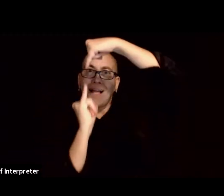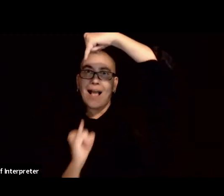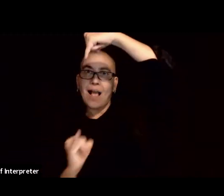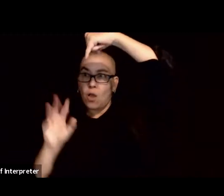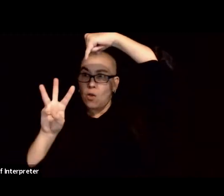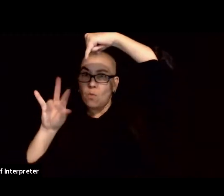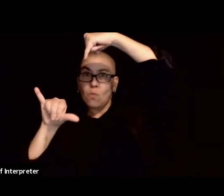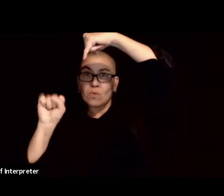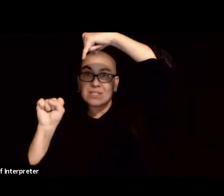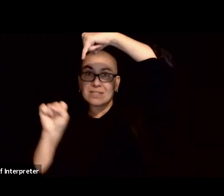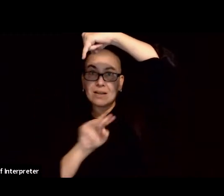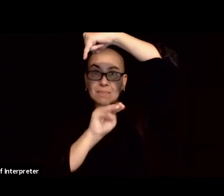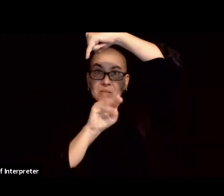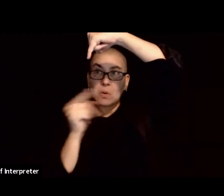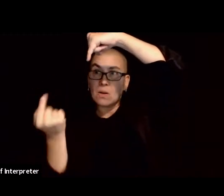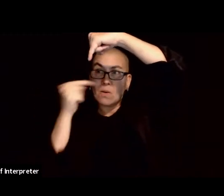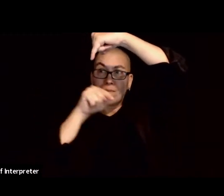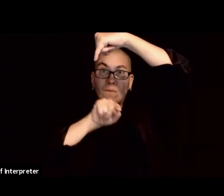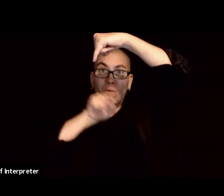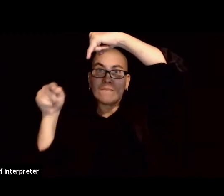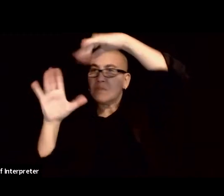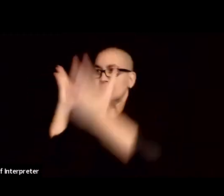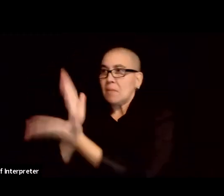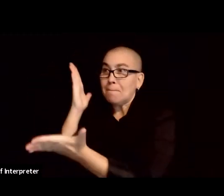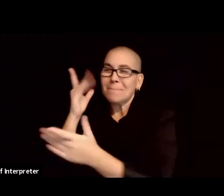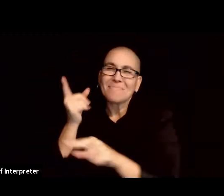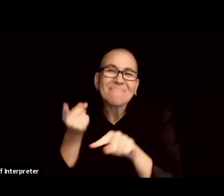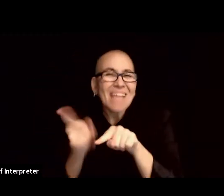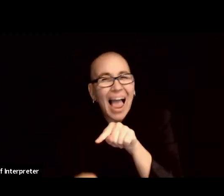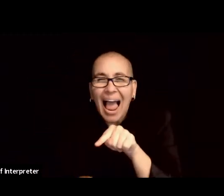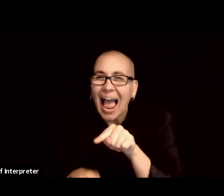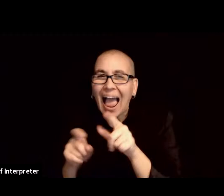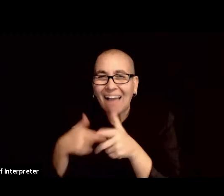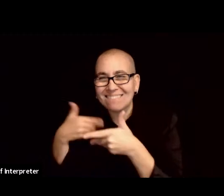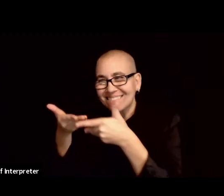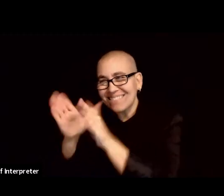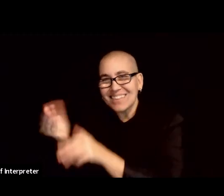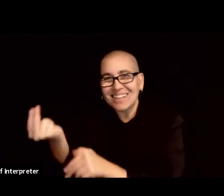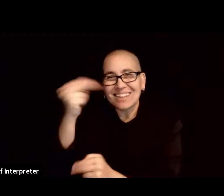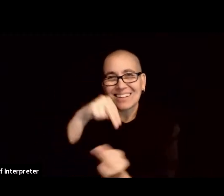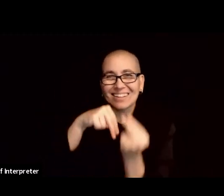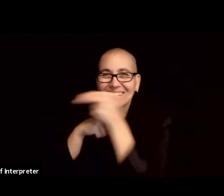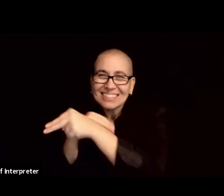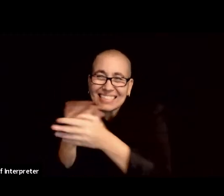Your next question, line of Catherine Richard with Minnesota Public Radio.